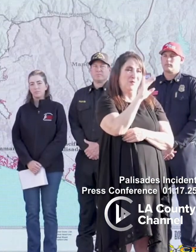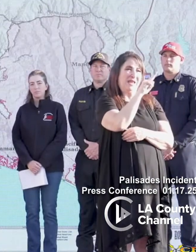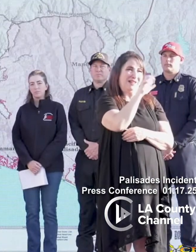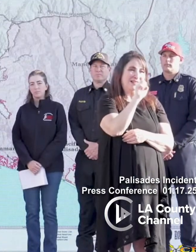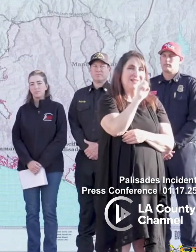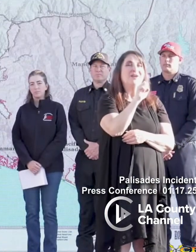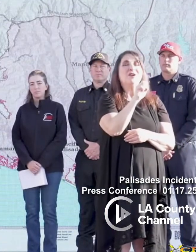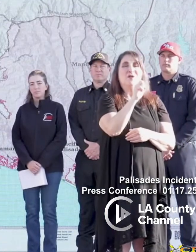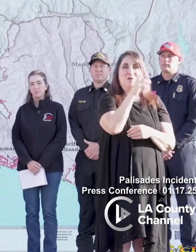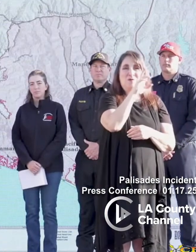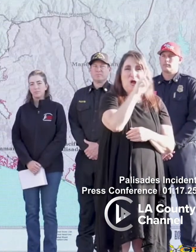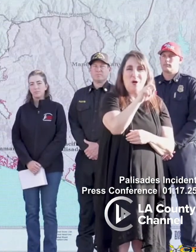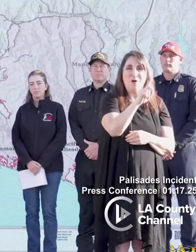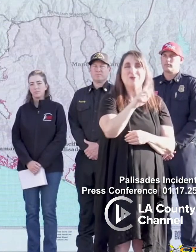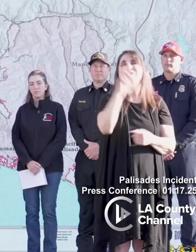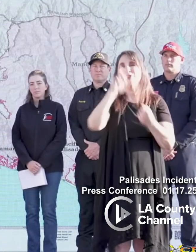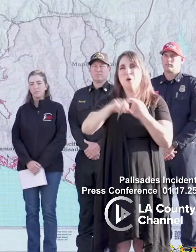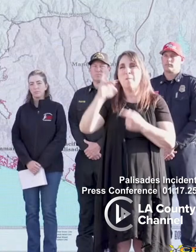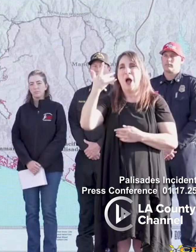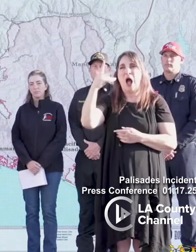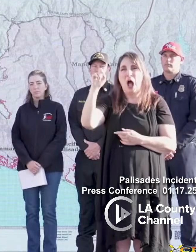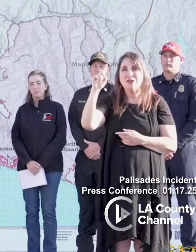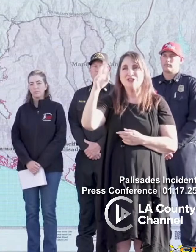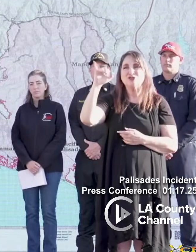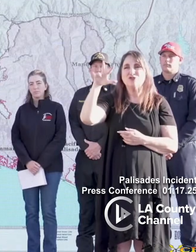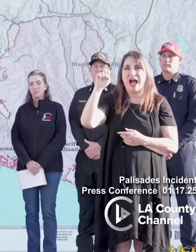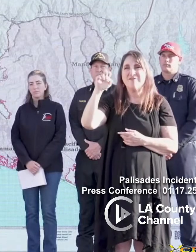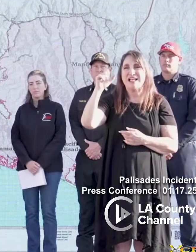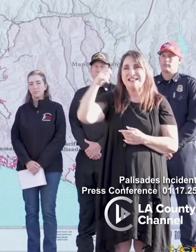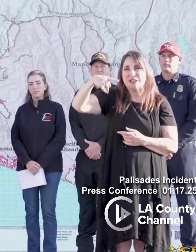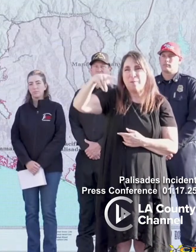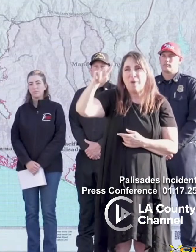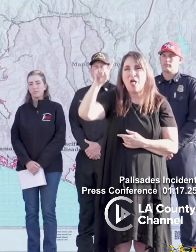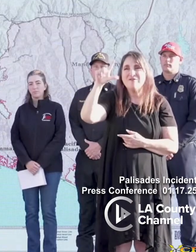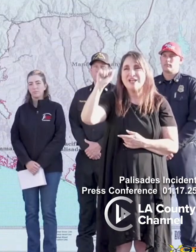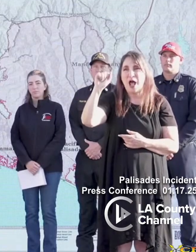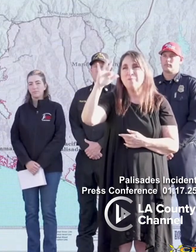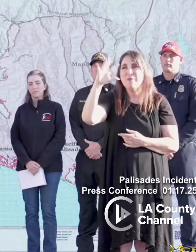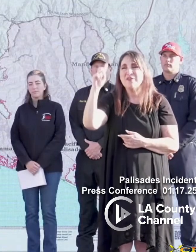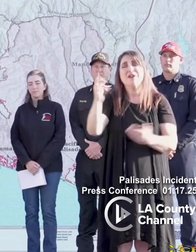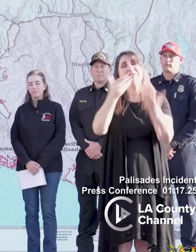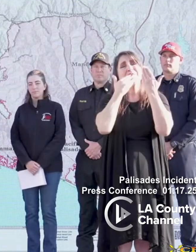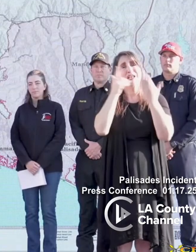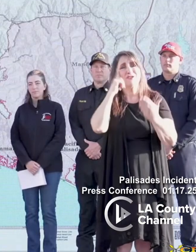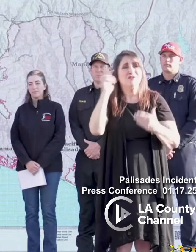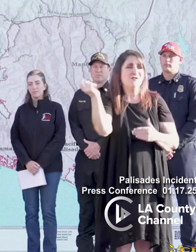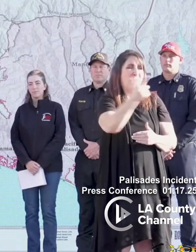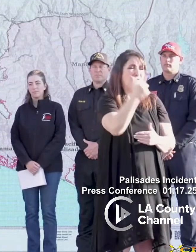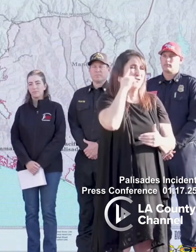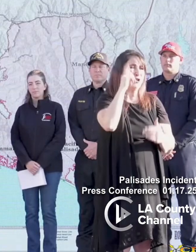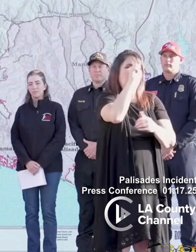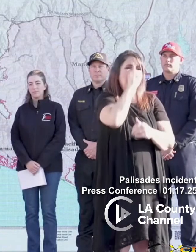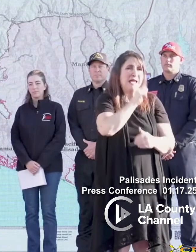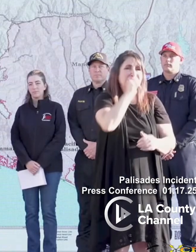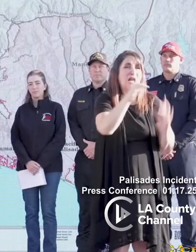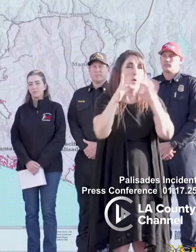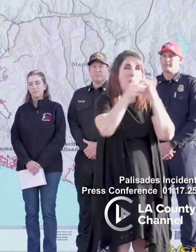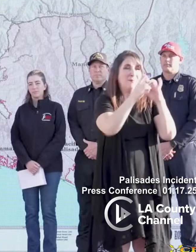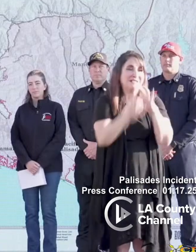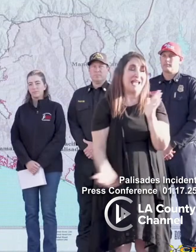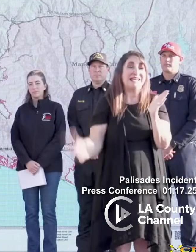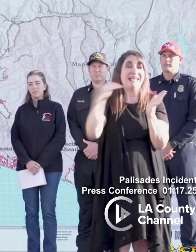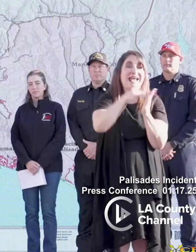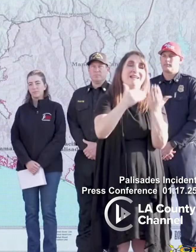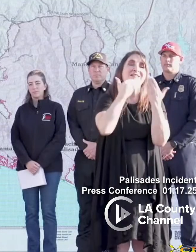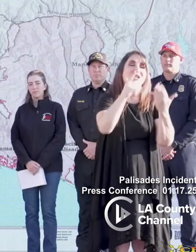north of Mulholland Drive and Sepulveda Boulevard. Thank you for your patience and your cooperation, and once again,